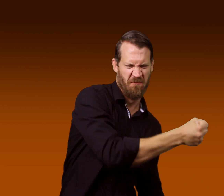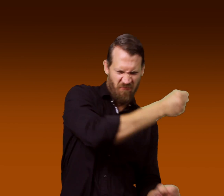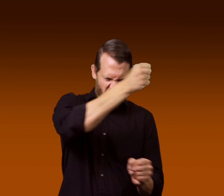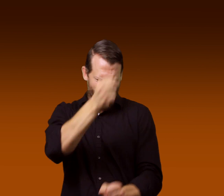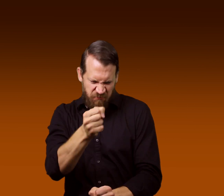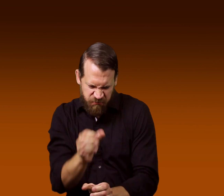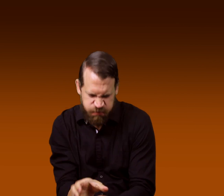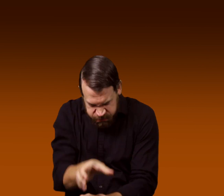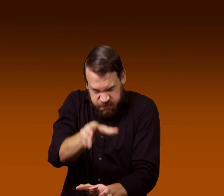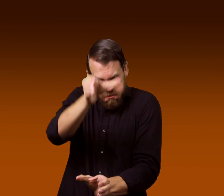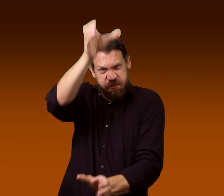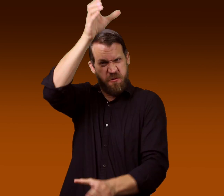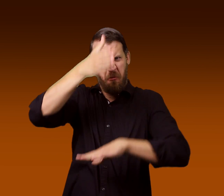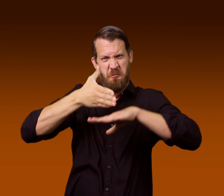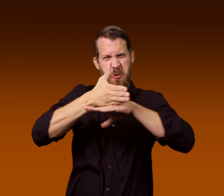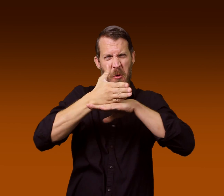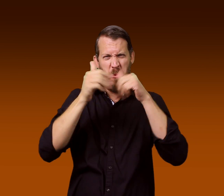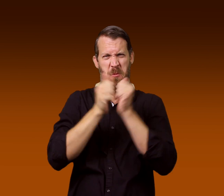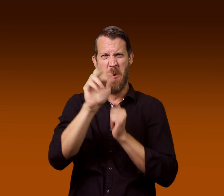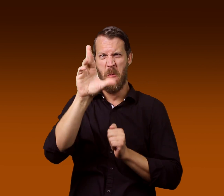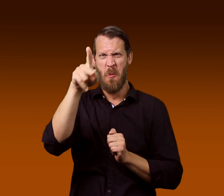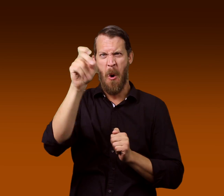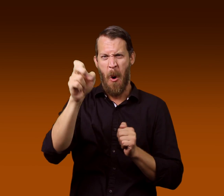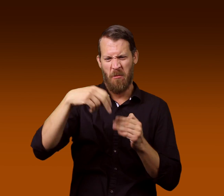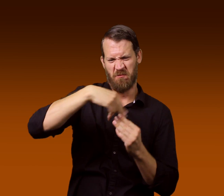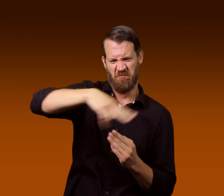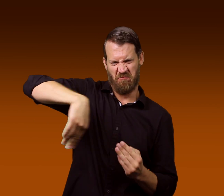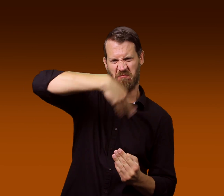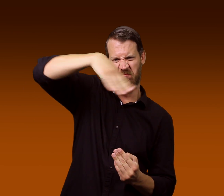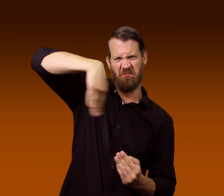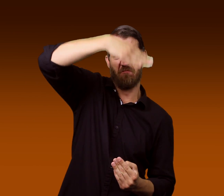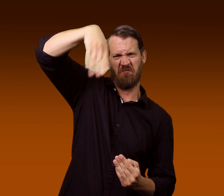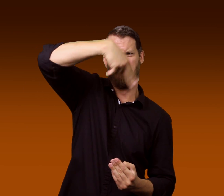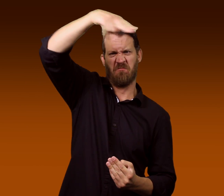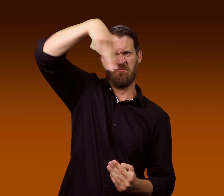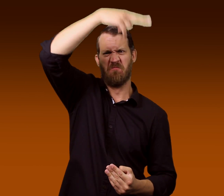a long wooden stake and coils of rope.